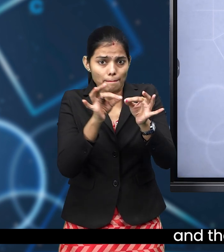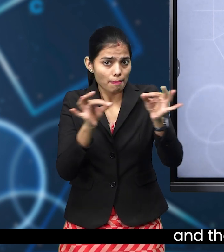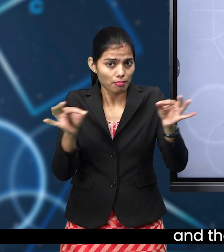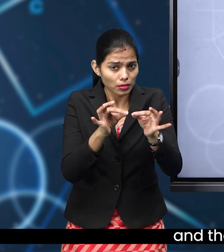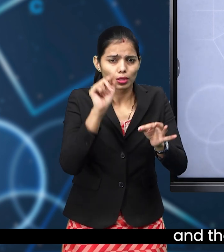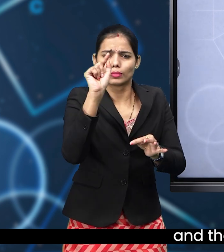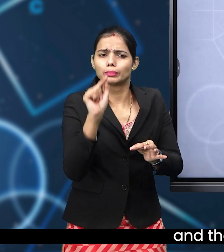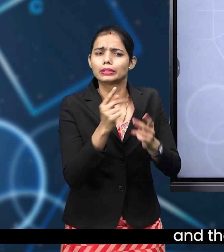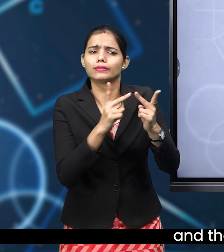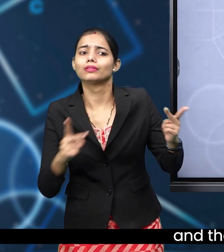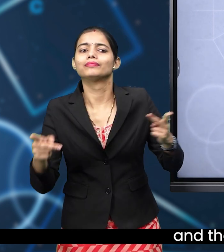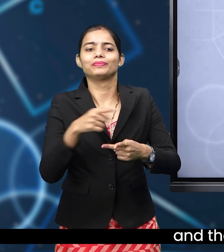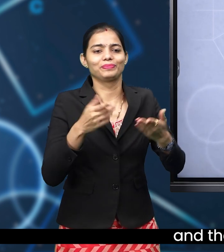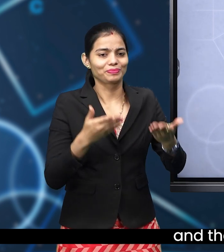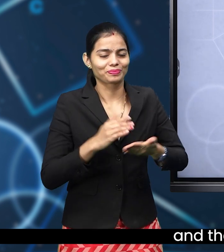properties of space.